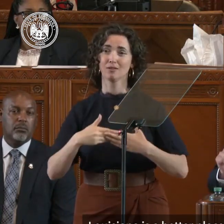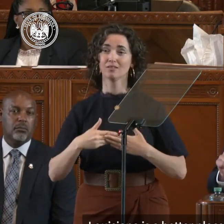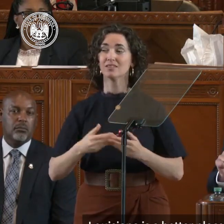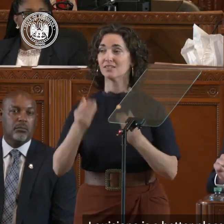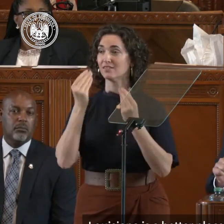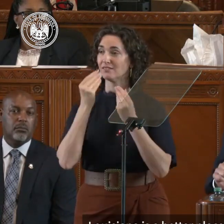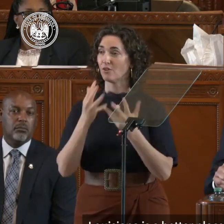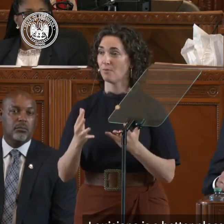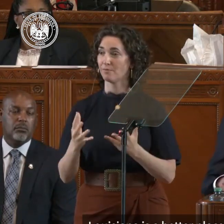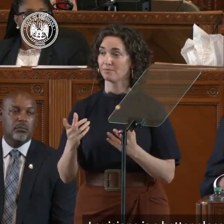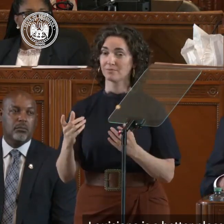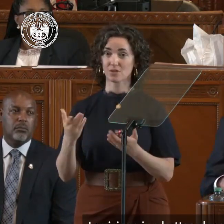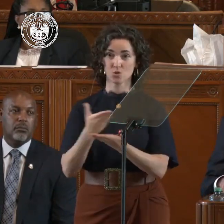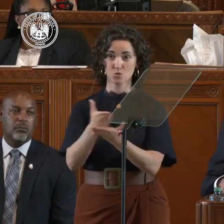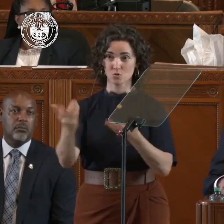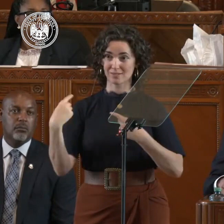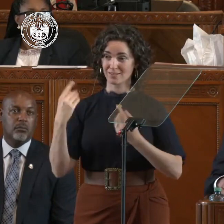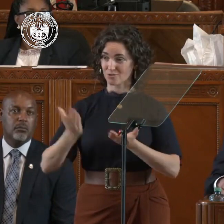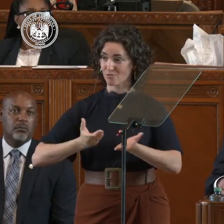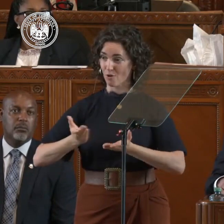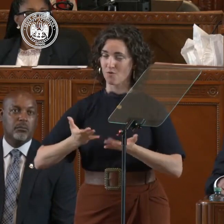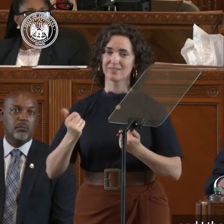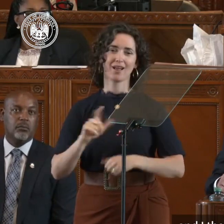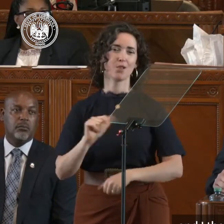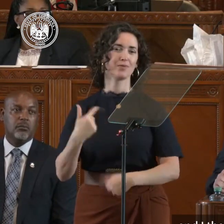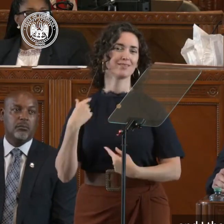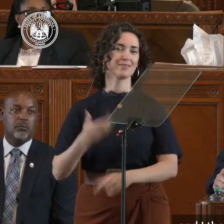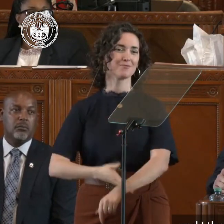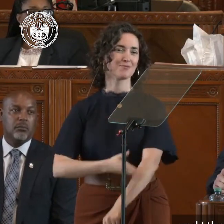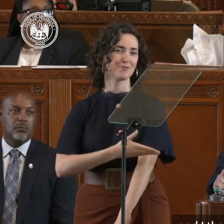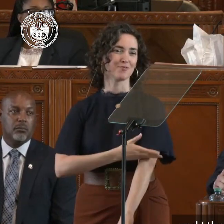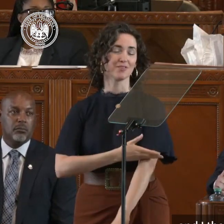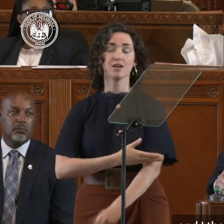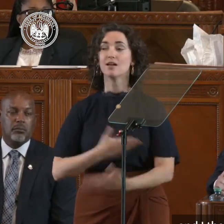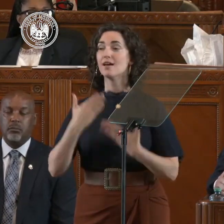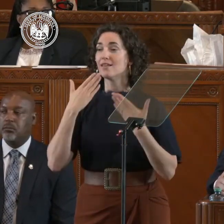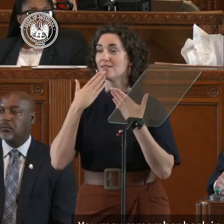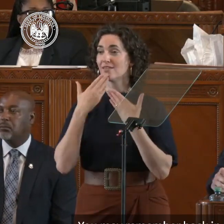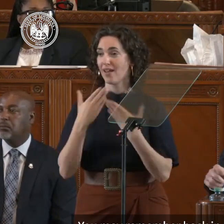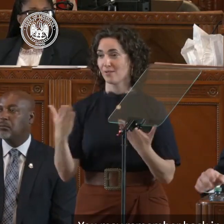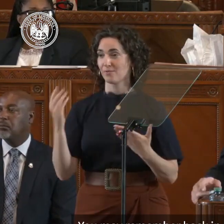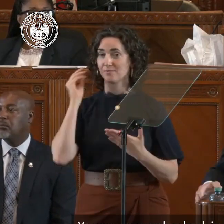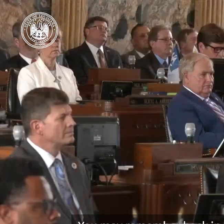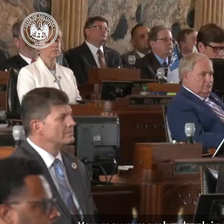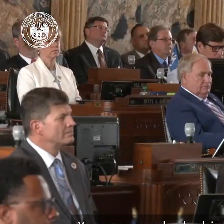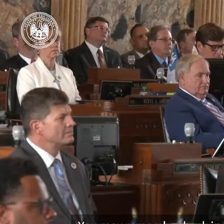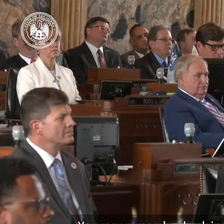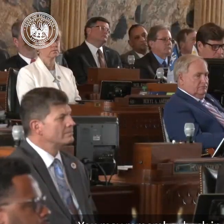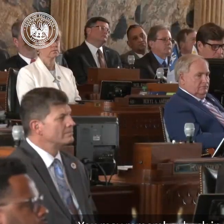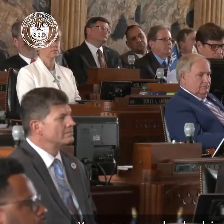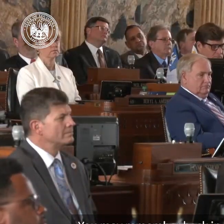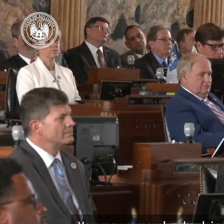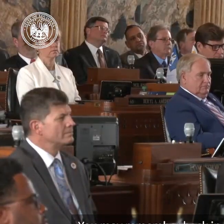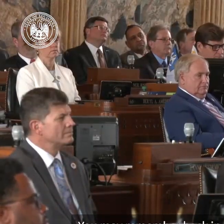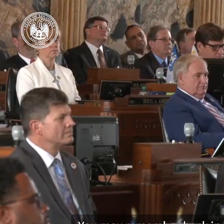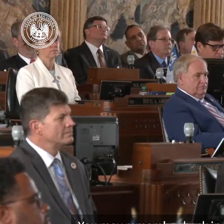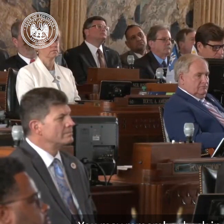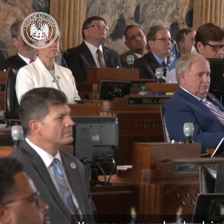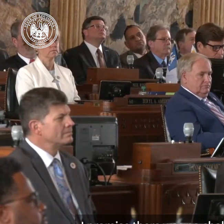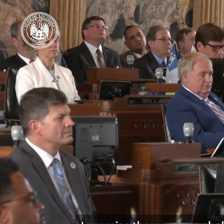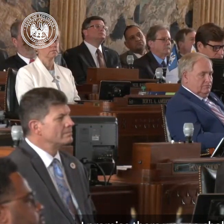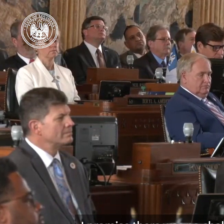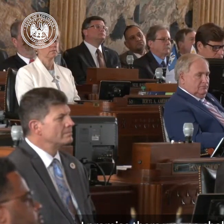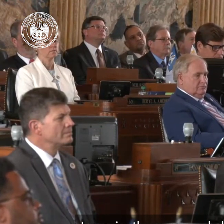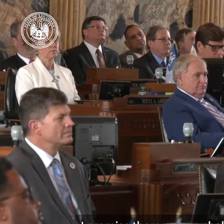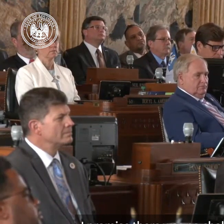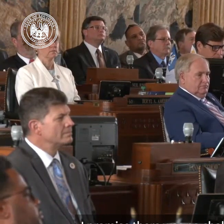Louisiana is a better place because of your service, and I thank you. You may remember back in my first inaugural